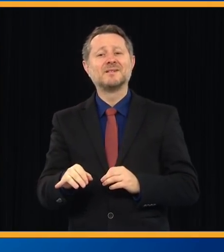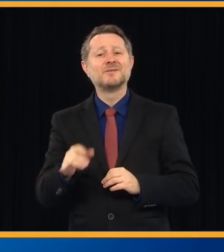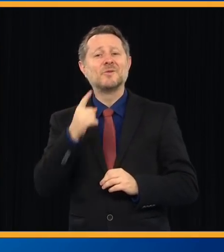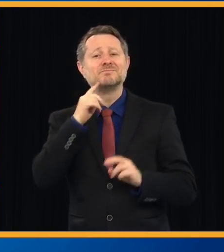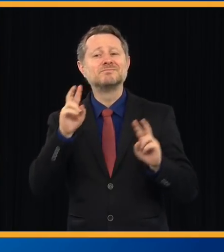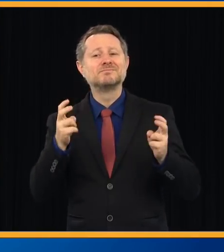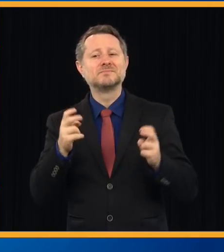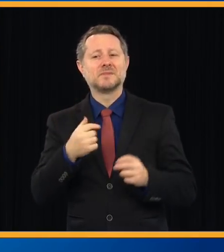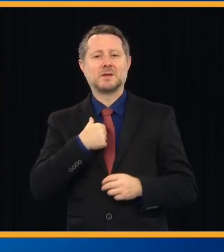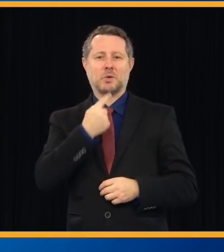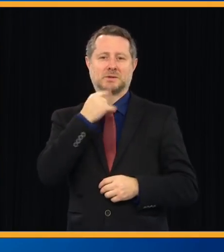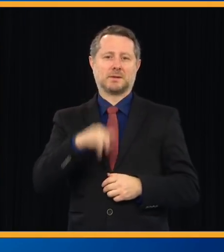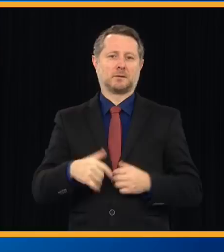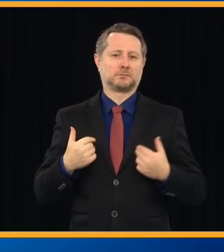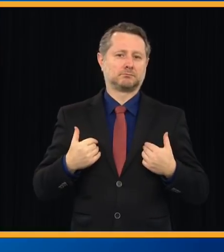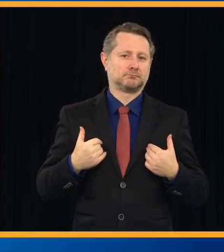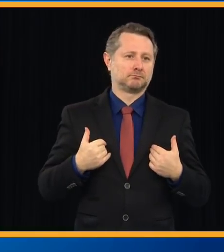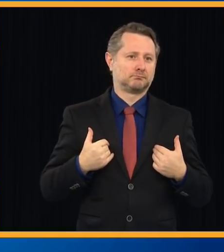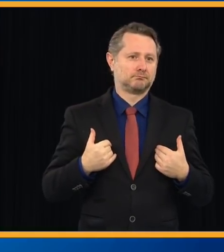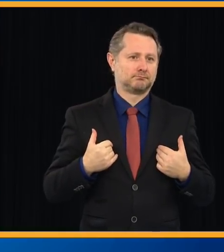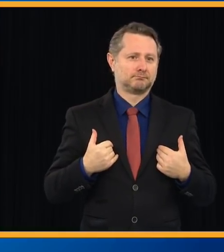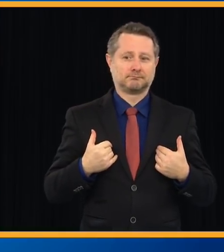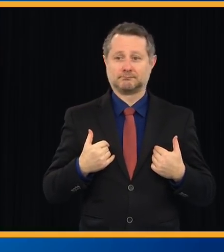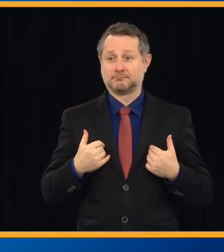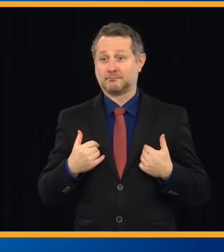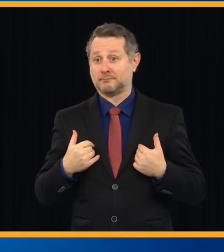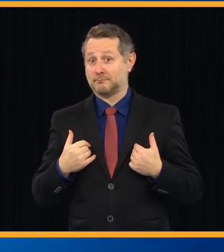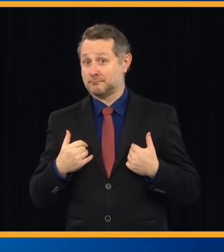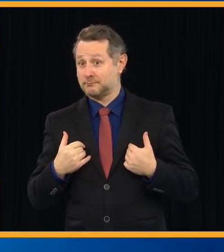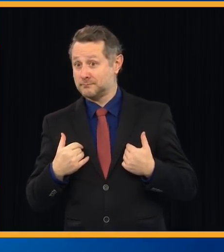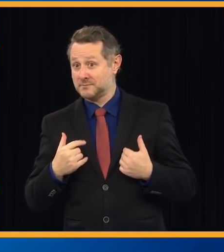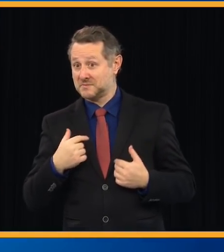me. When life knocks you on your rear, ...